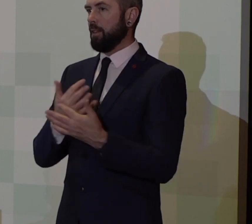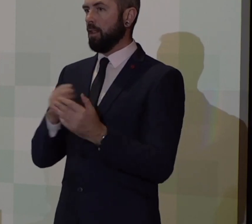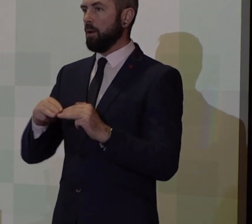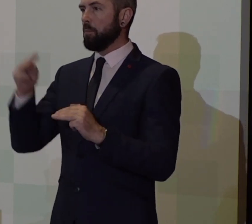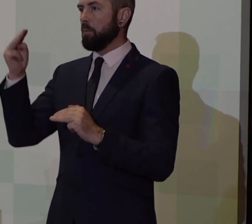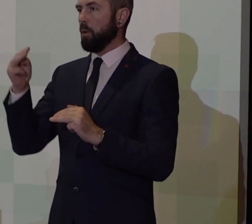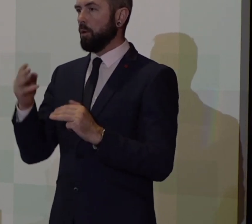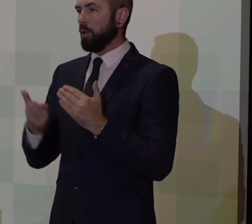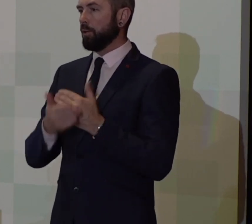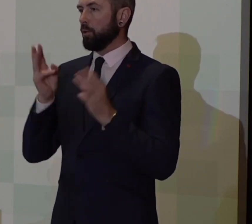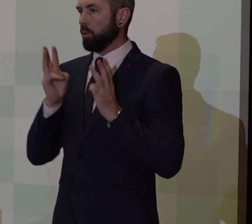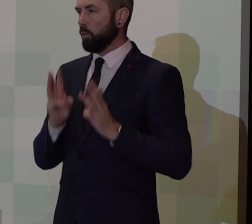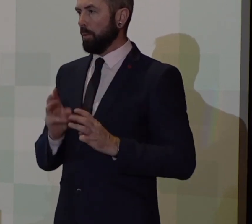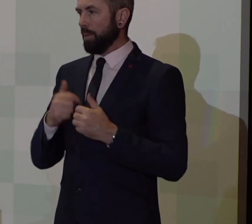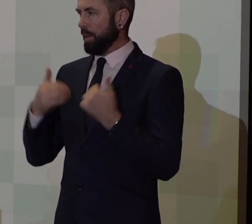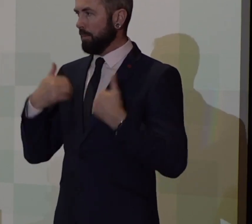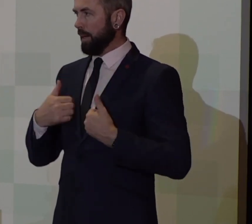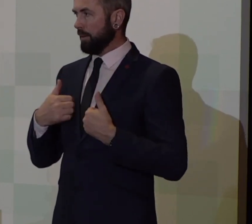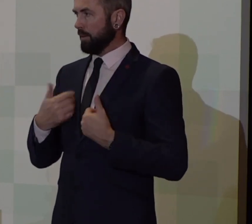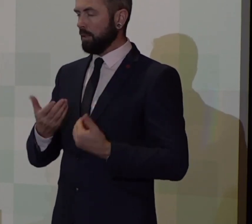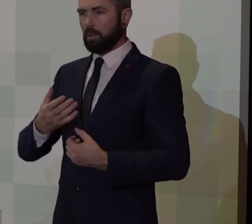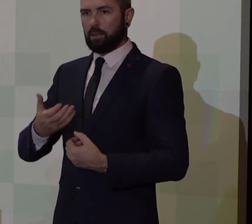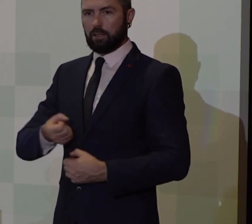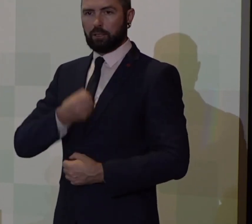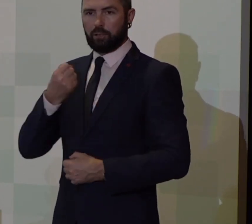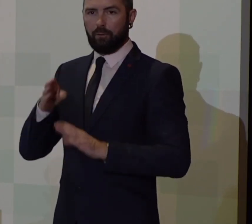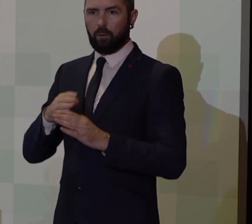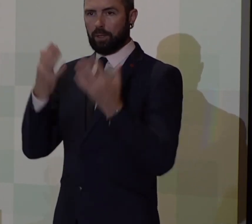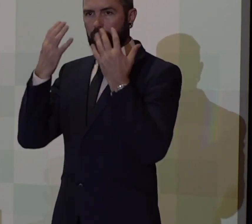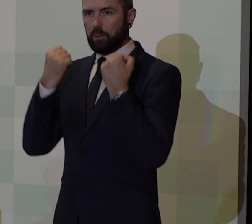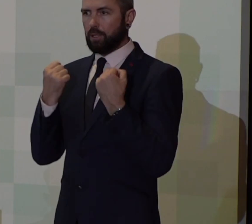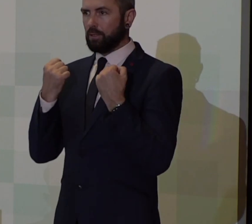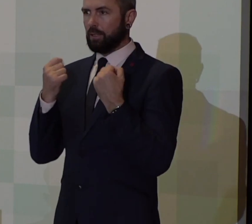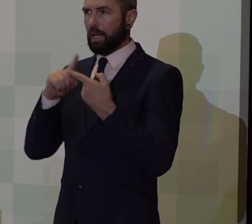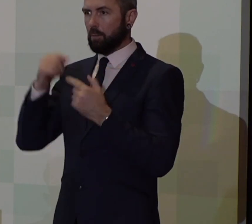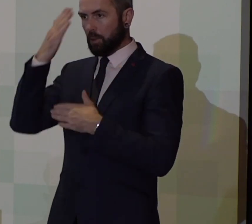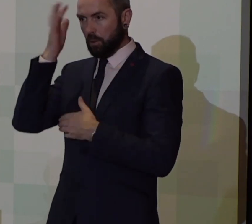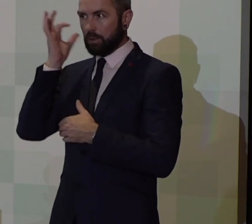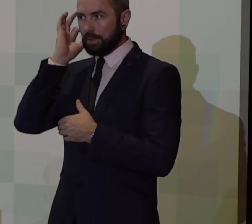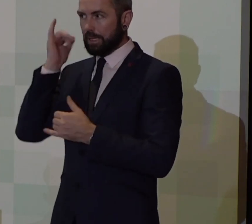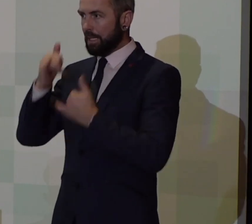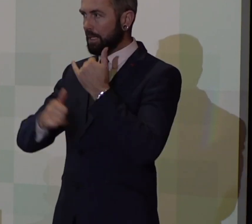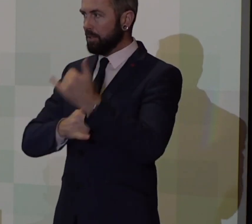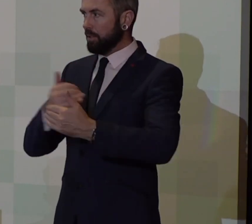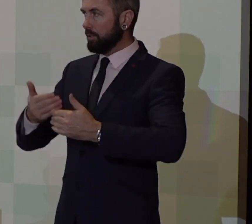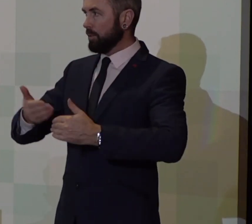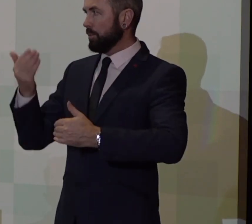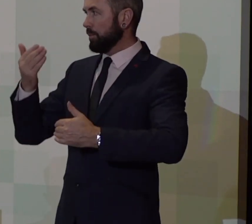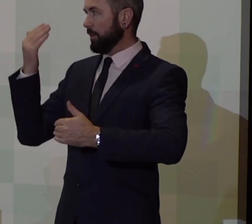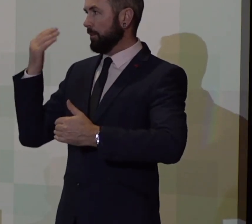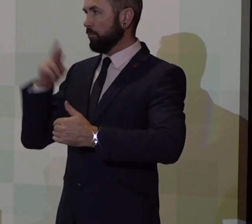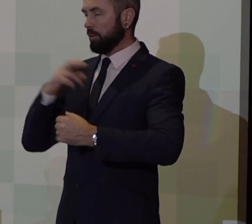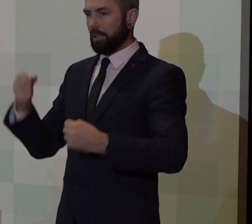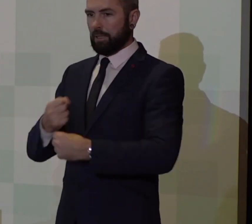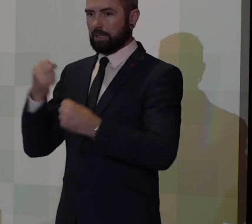men were suffering from elevated levels of depression. And we know that in teenage years, previously very assertive